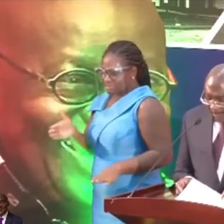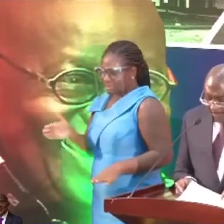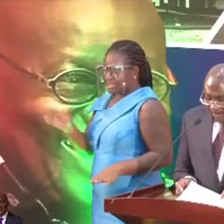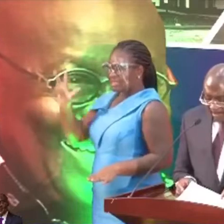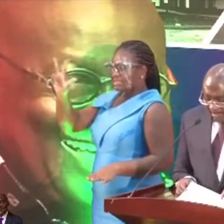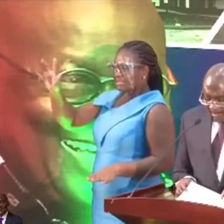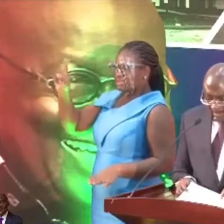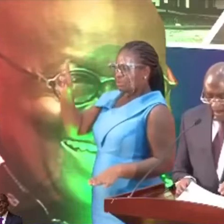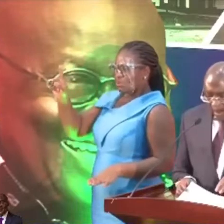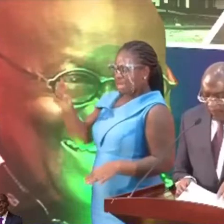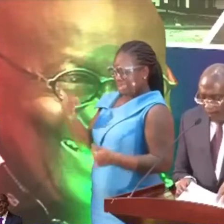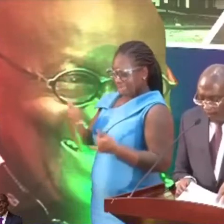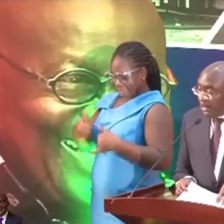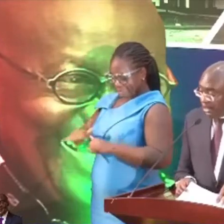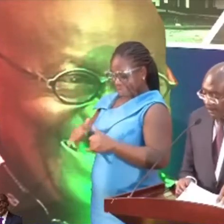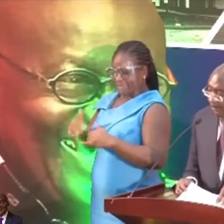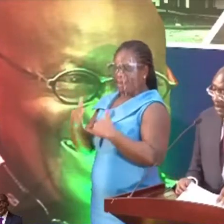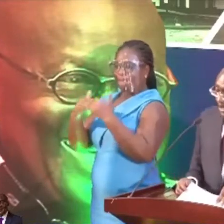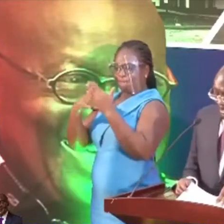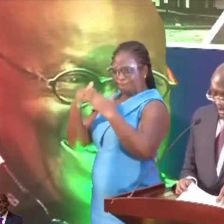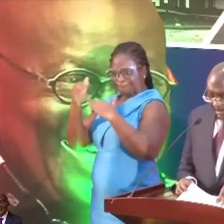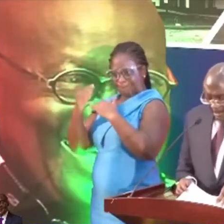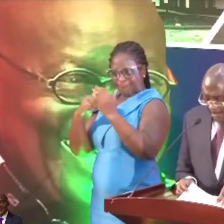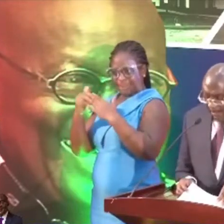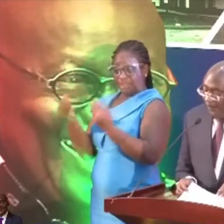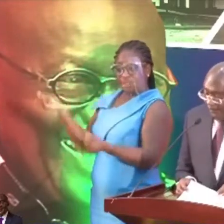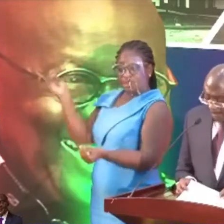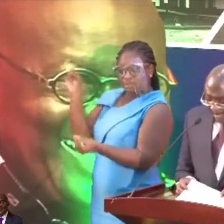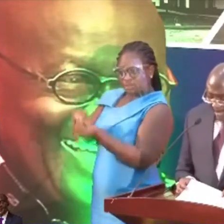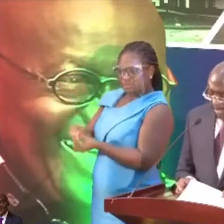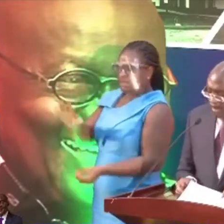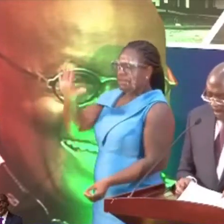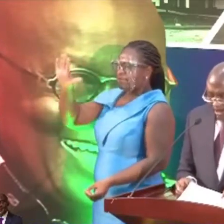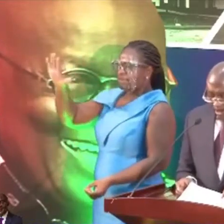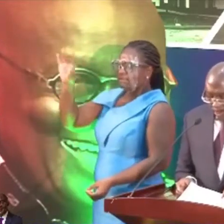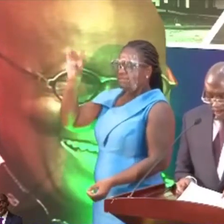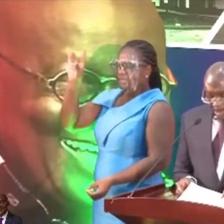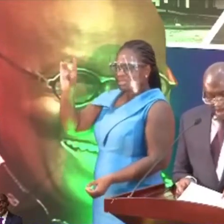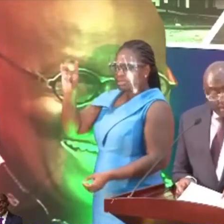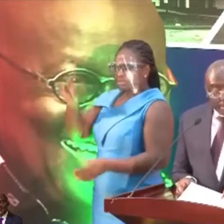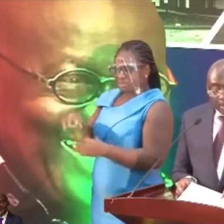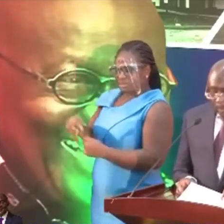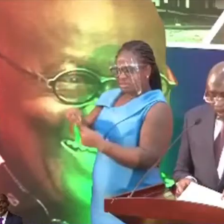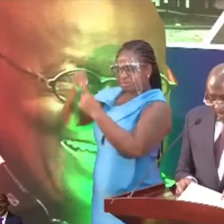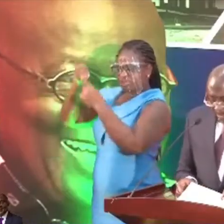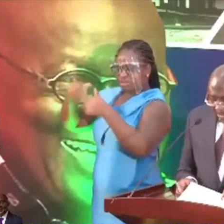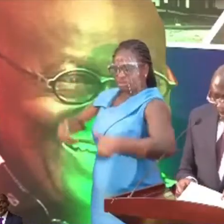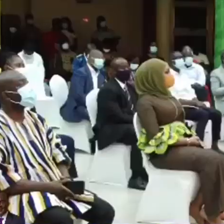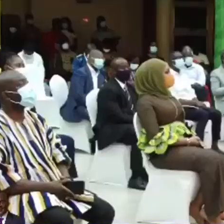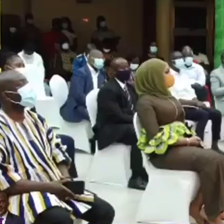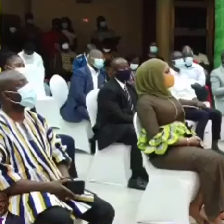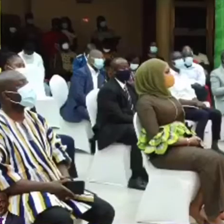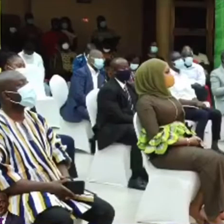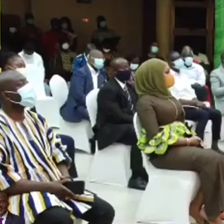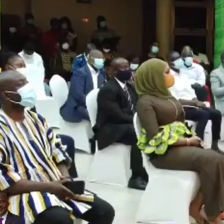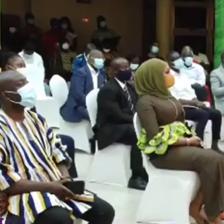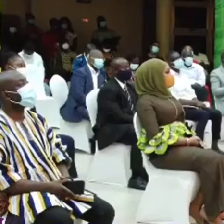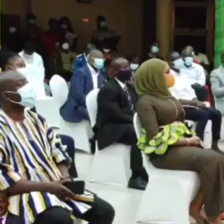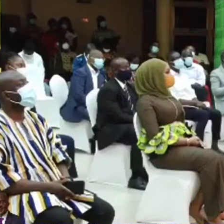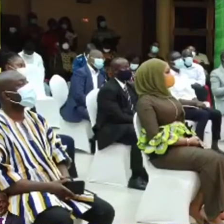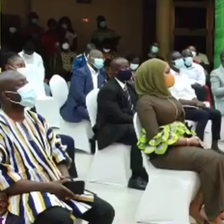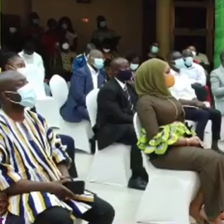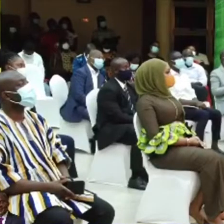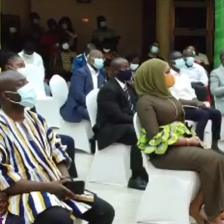at various stages of completion. In addition, 58 special youth-enabled 1D1F projects have